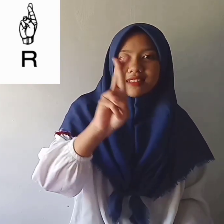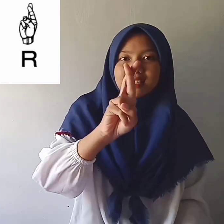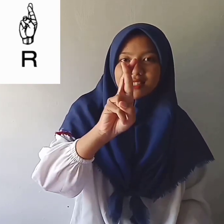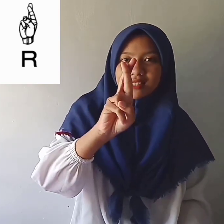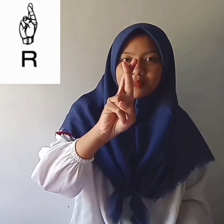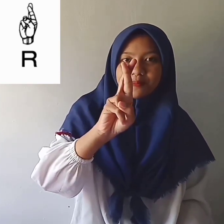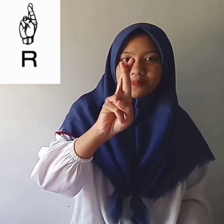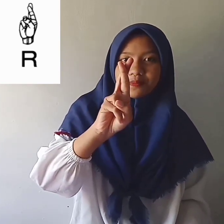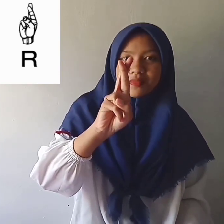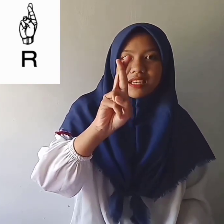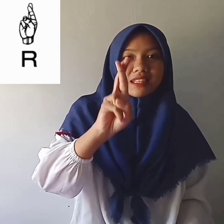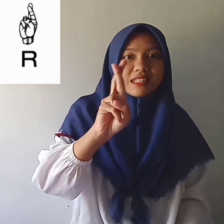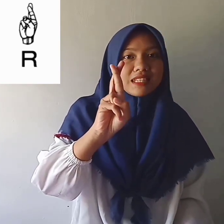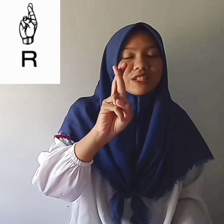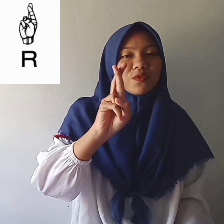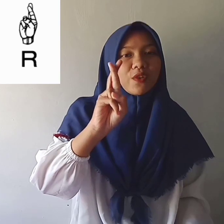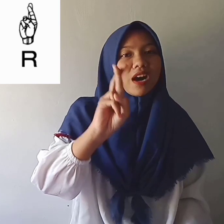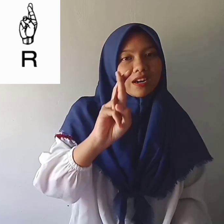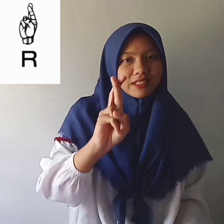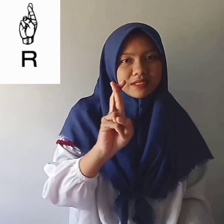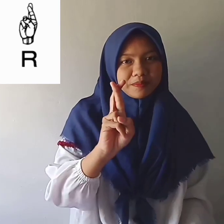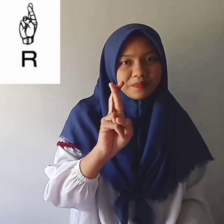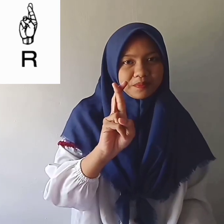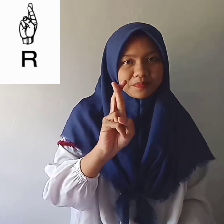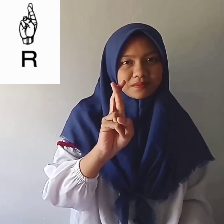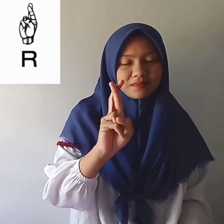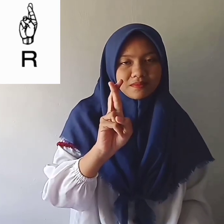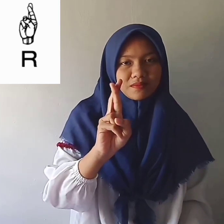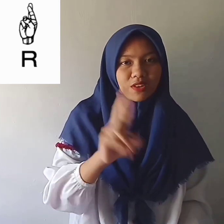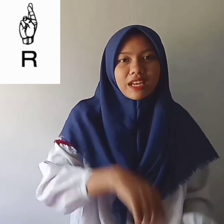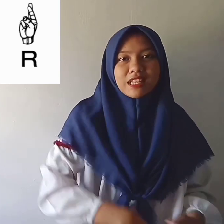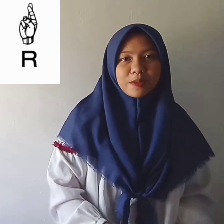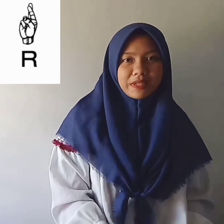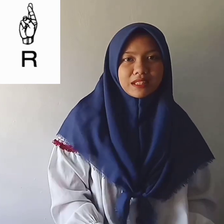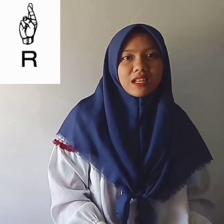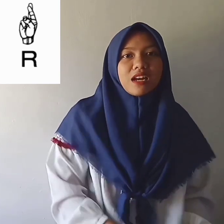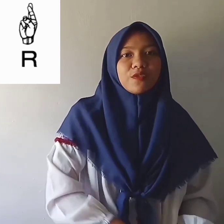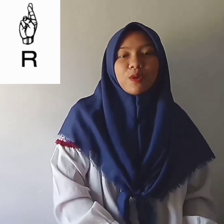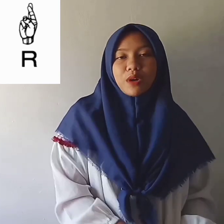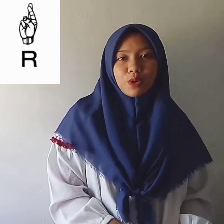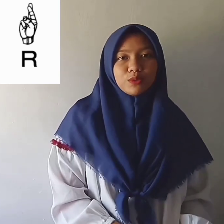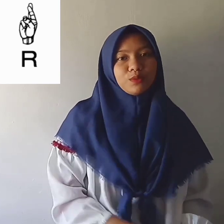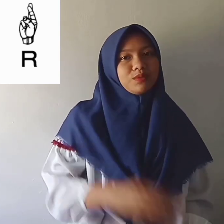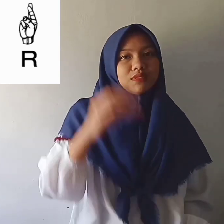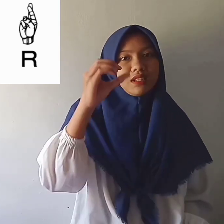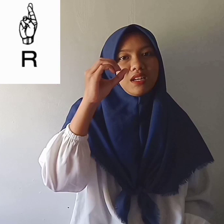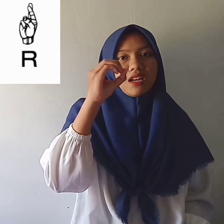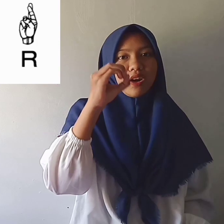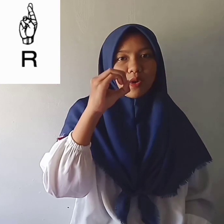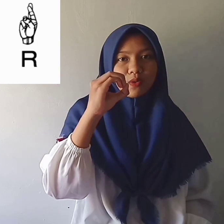this. This is for R. Okay, let's repeat. From O. O,